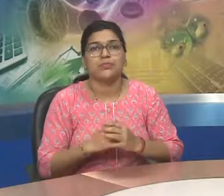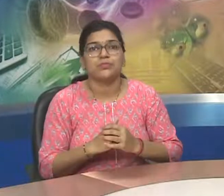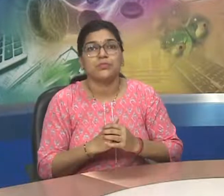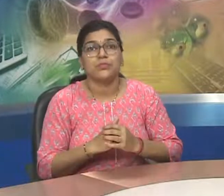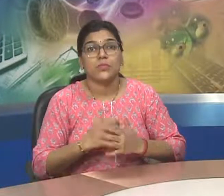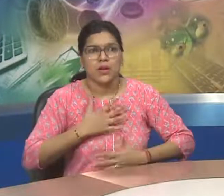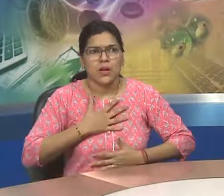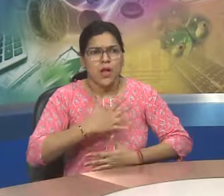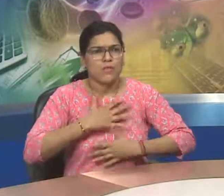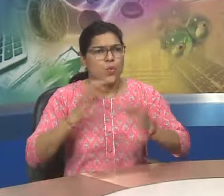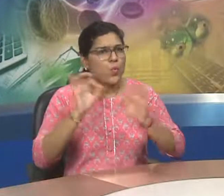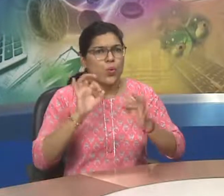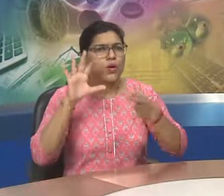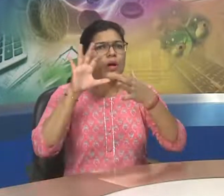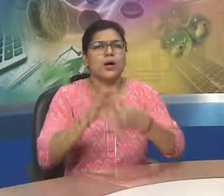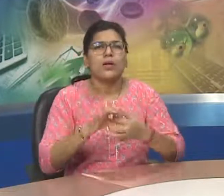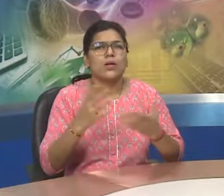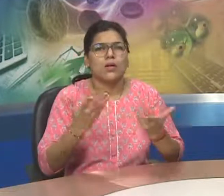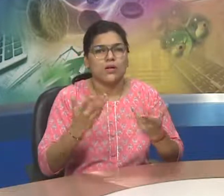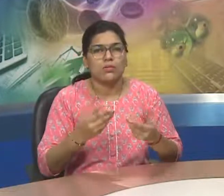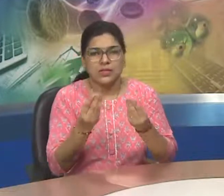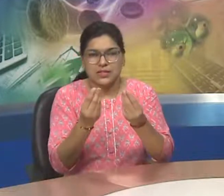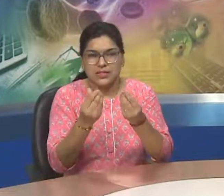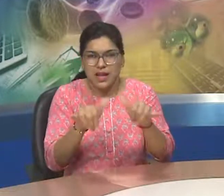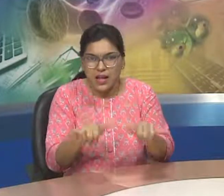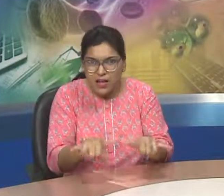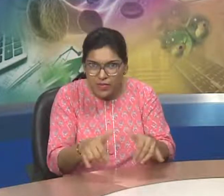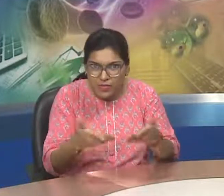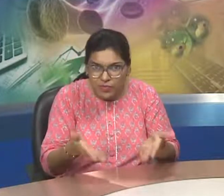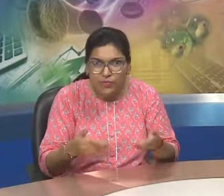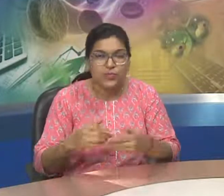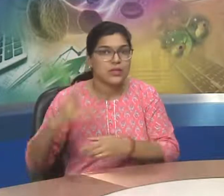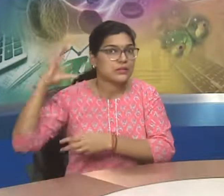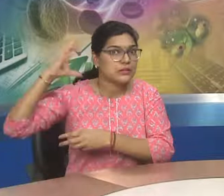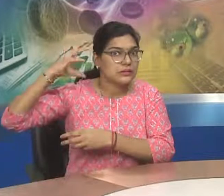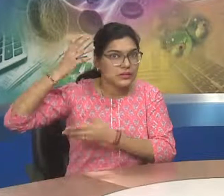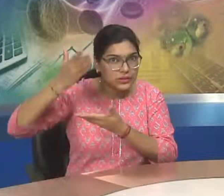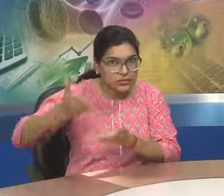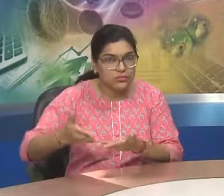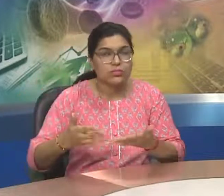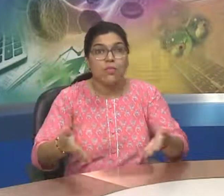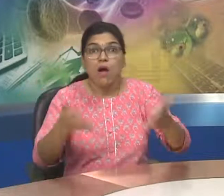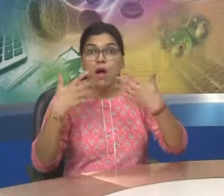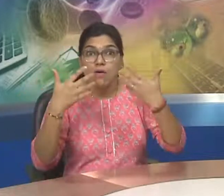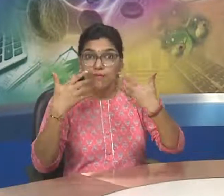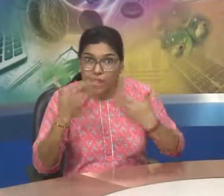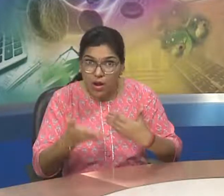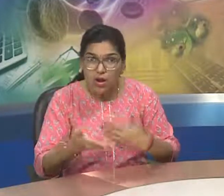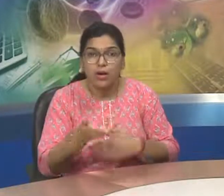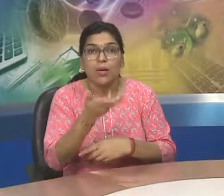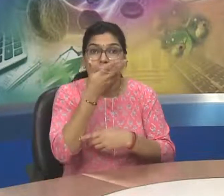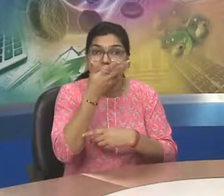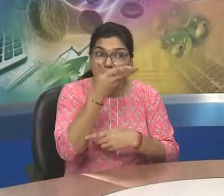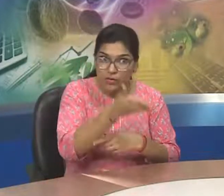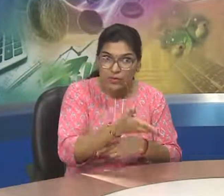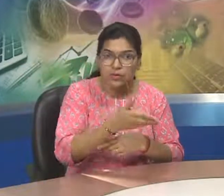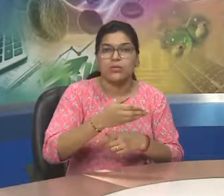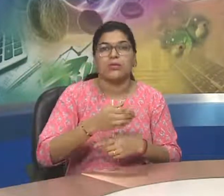Abiotic are the components which are non-living things such as sun,